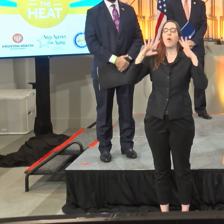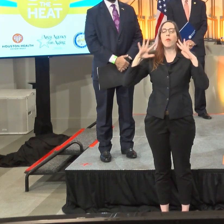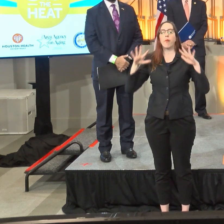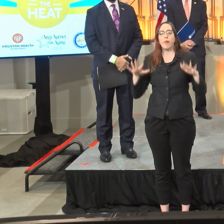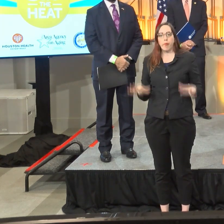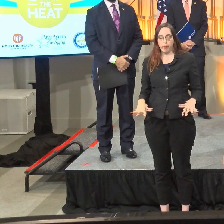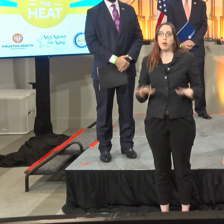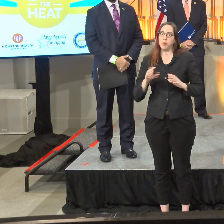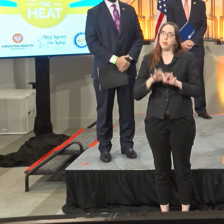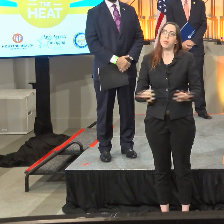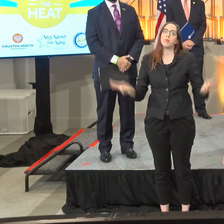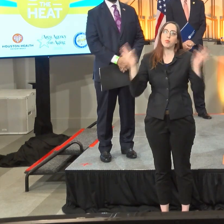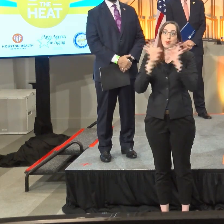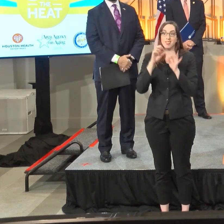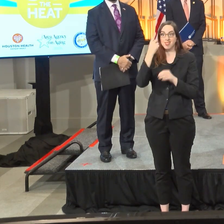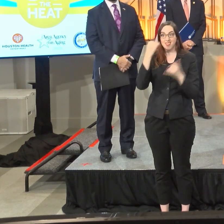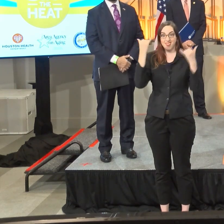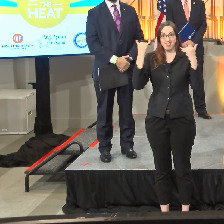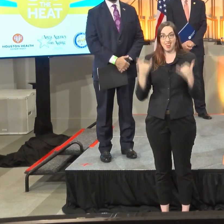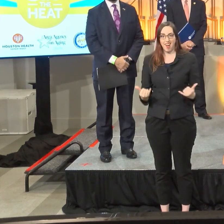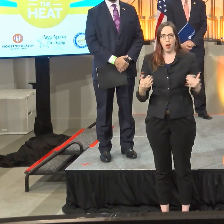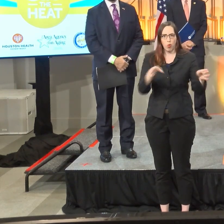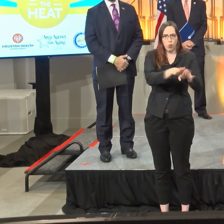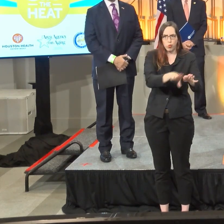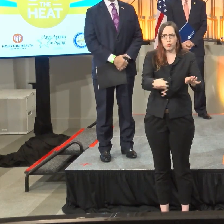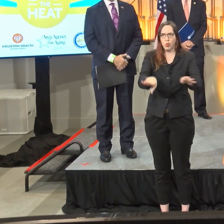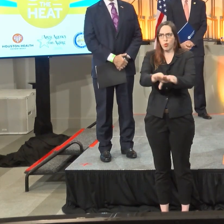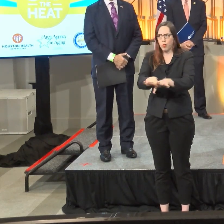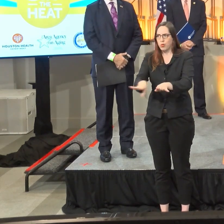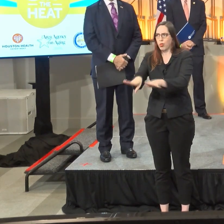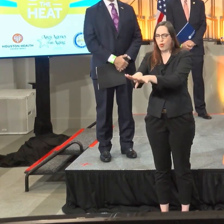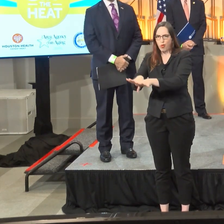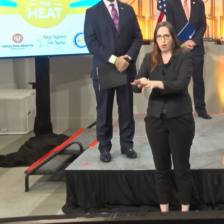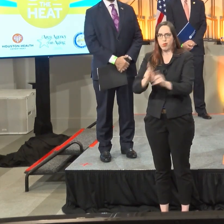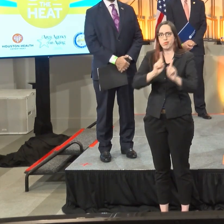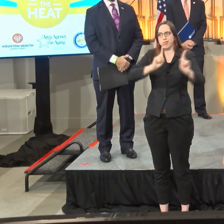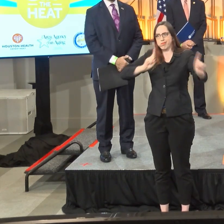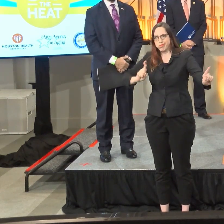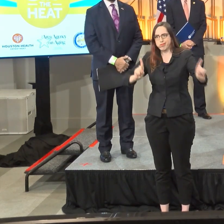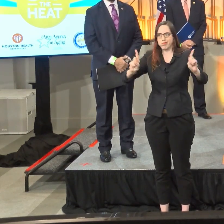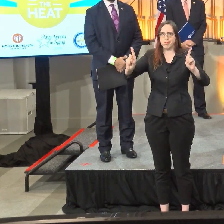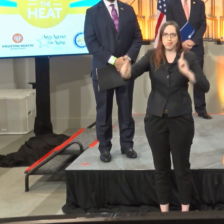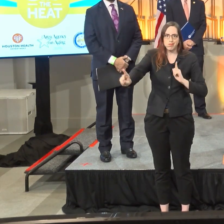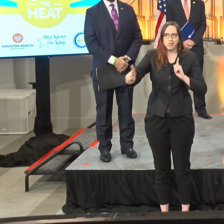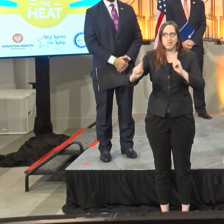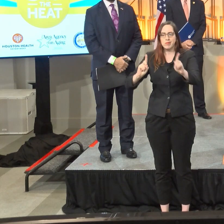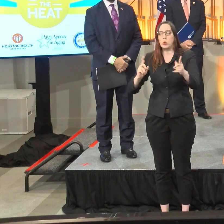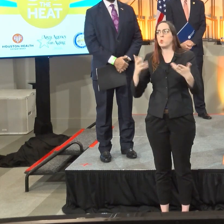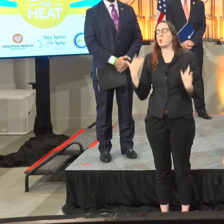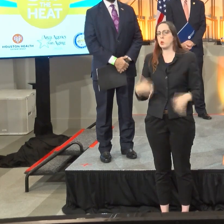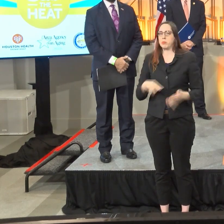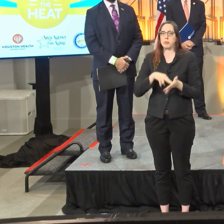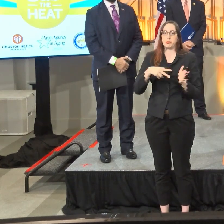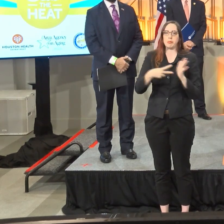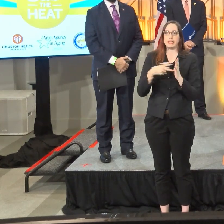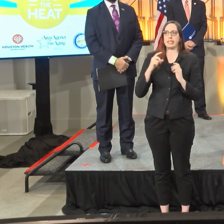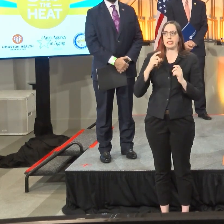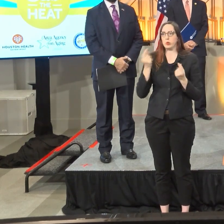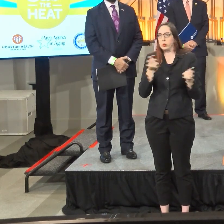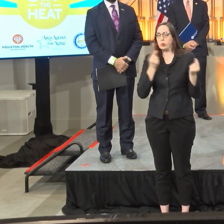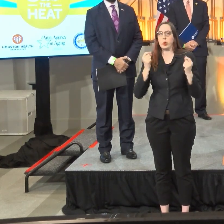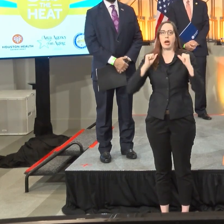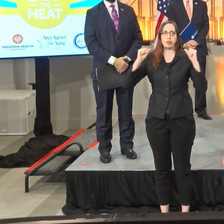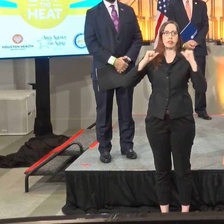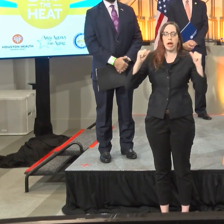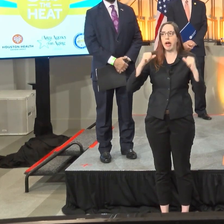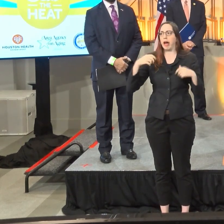with fewer places for us to go as we maintain social distancing, more of us are going outside for exercise and just